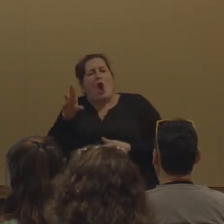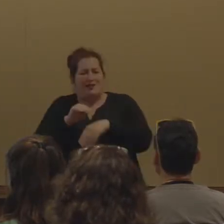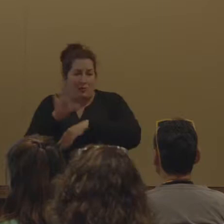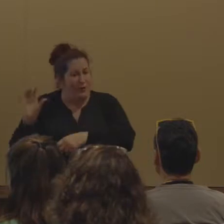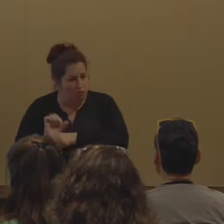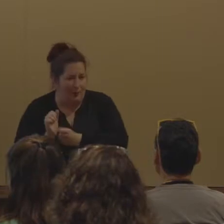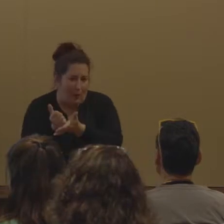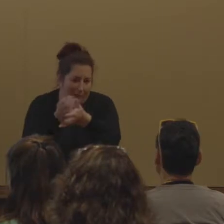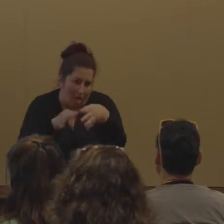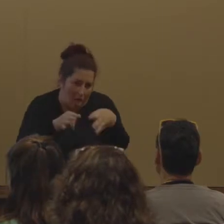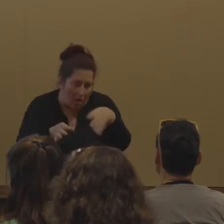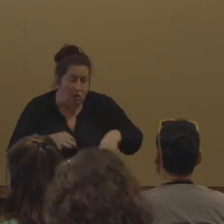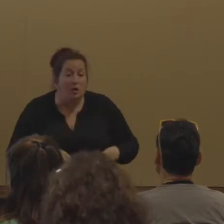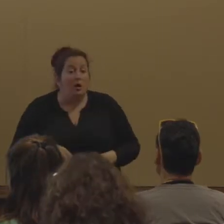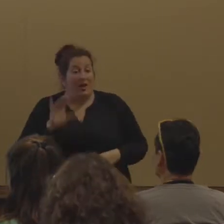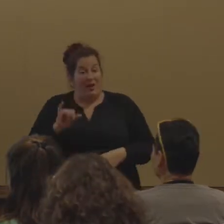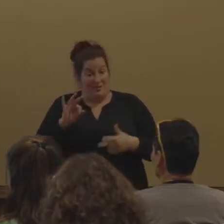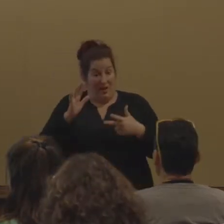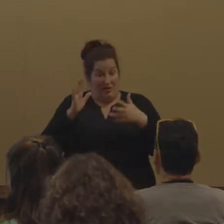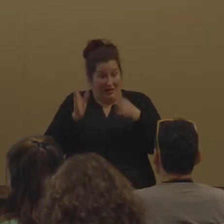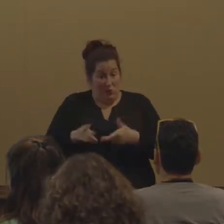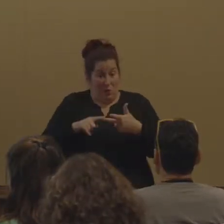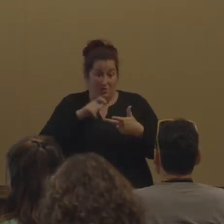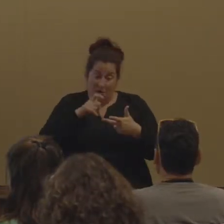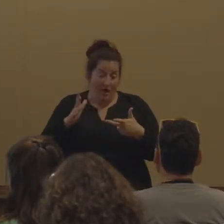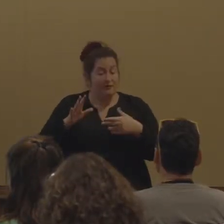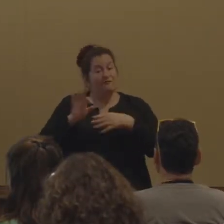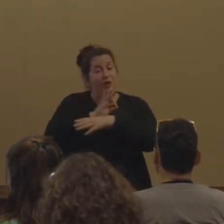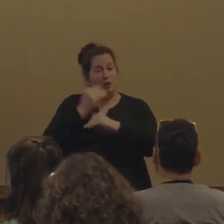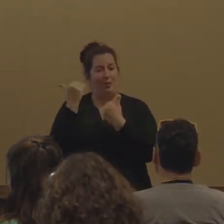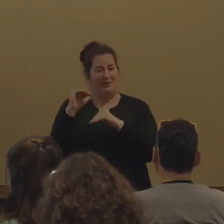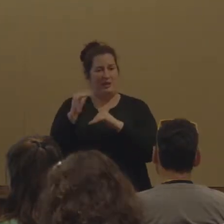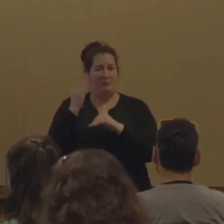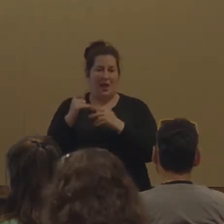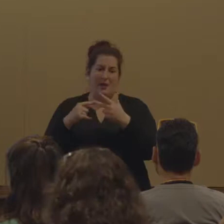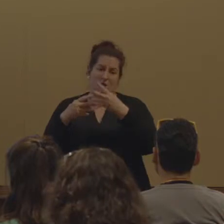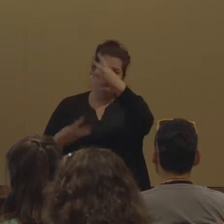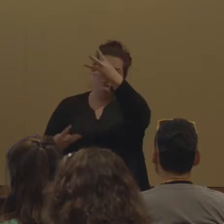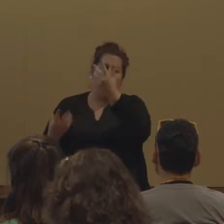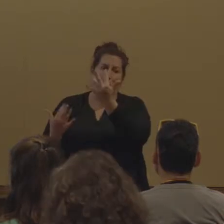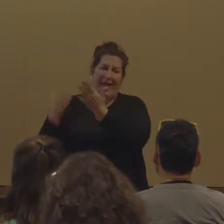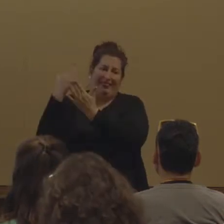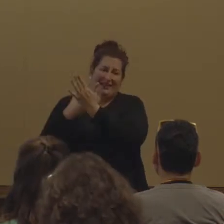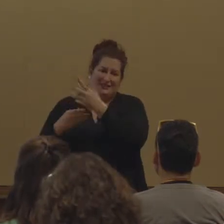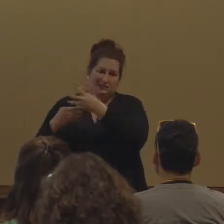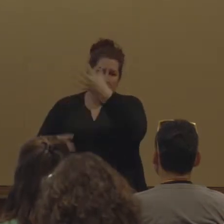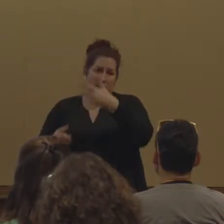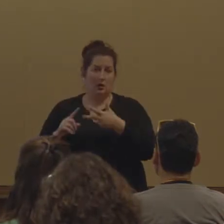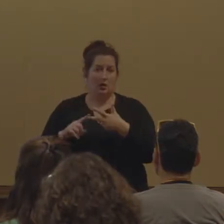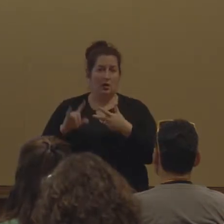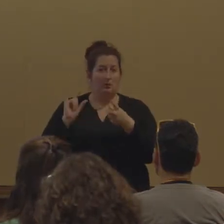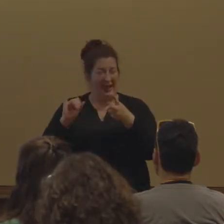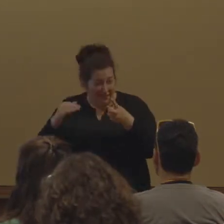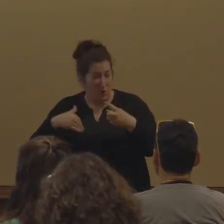you're an individual that doesn't have as much functional limitations to employment, you may be put on the wait list. But if you